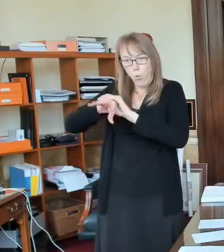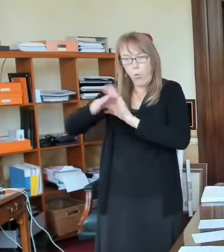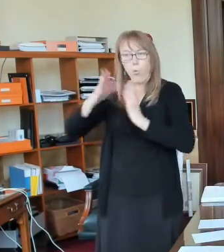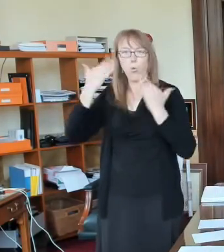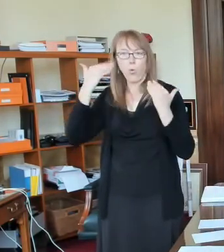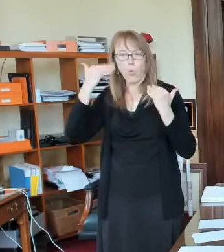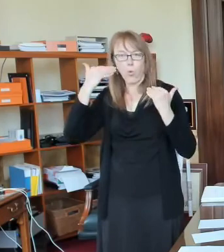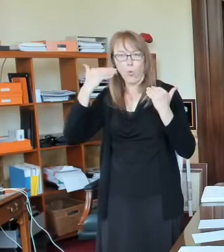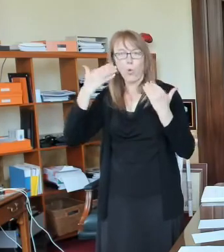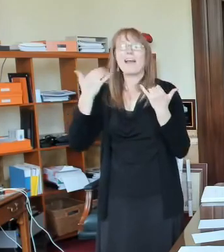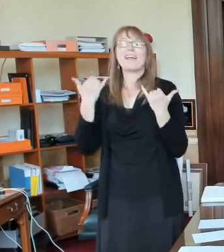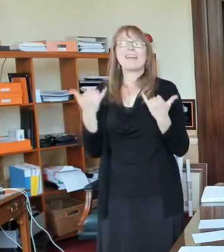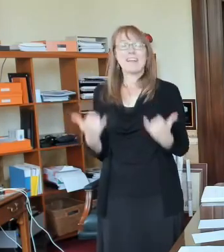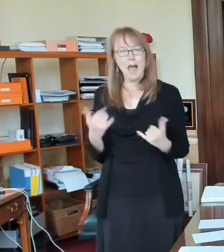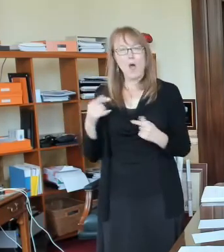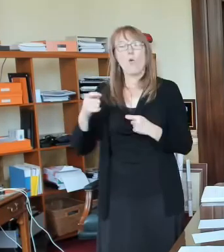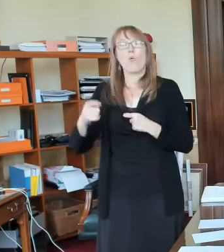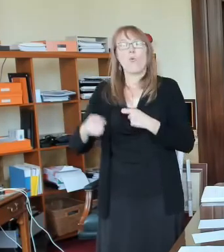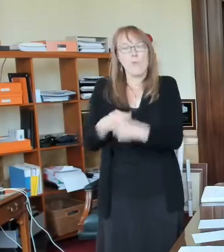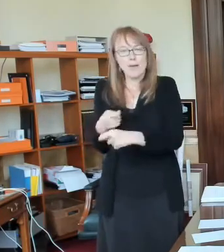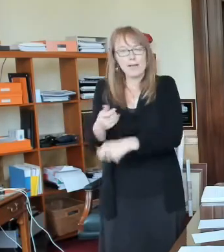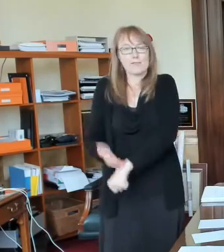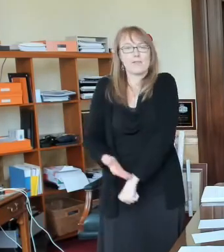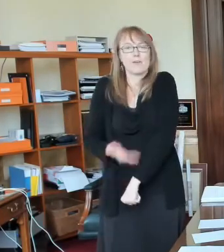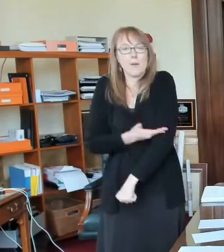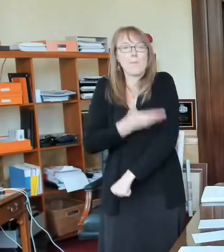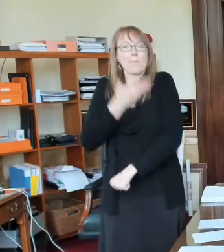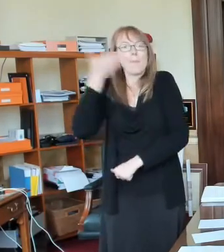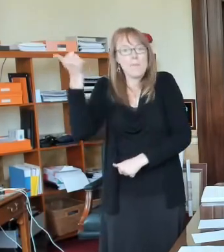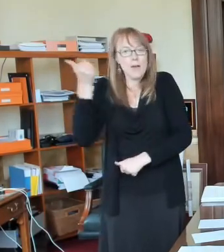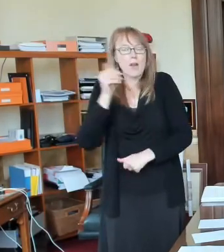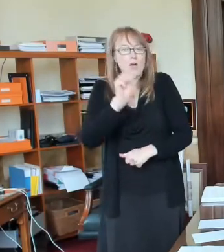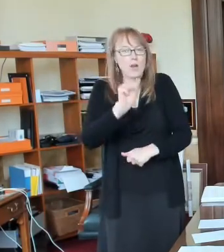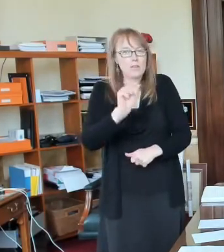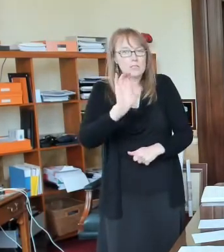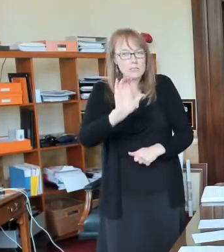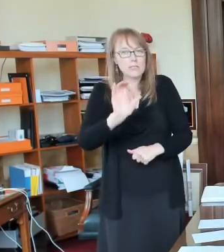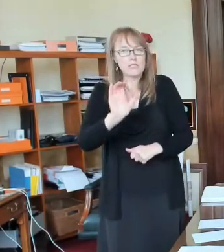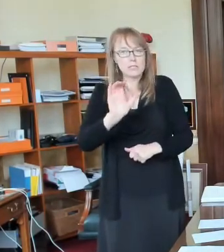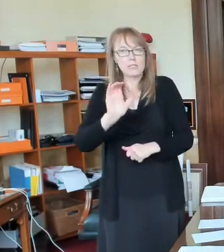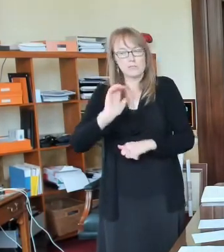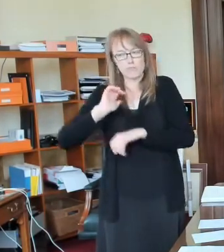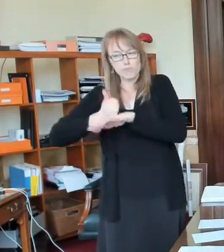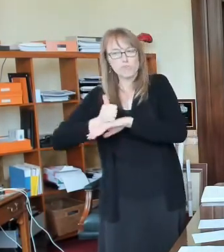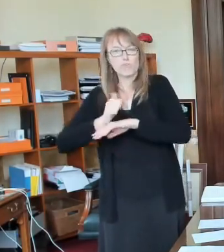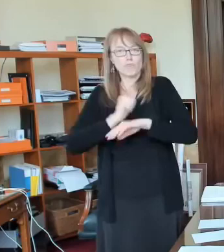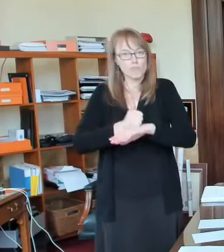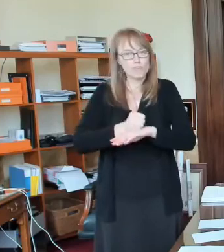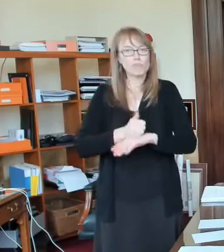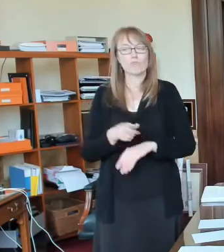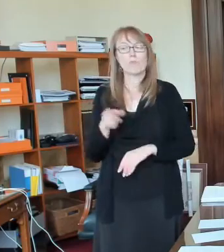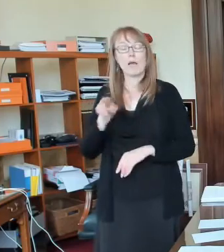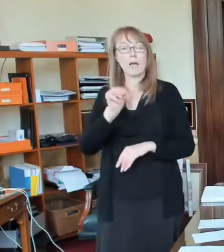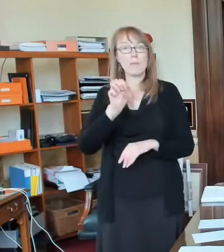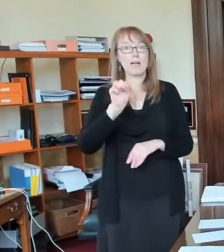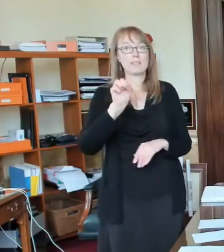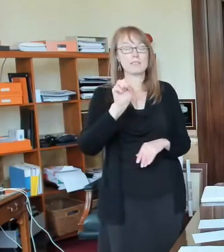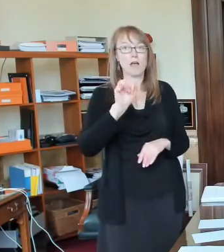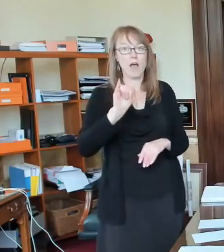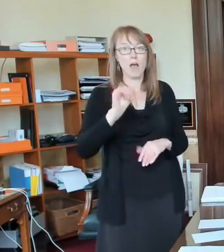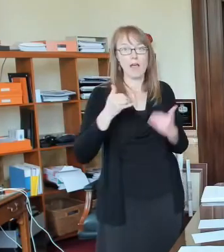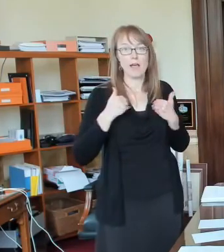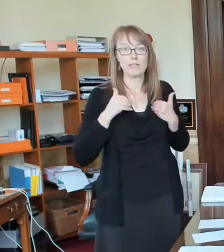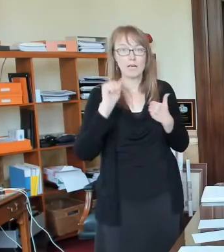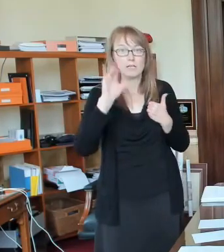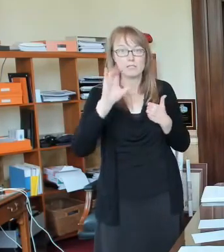Today, those are replaced with what you would call regular, normal air conditioning. So we've air conditioned MSI. We've spent a lot of money